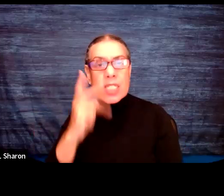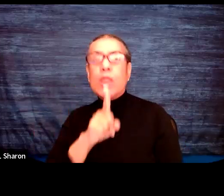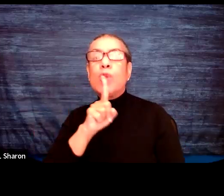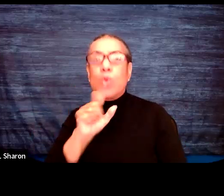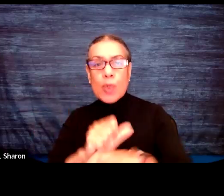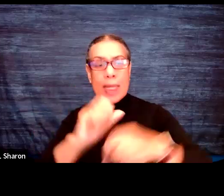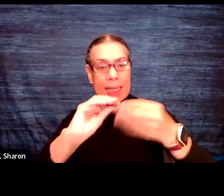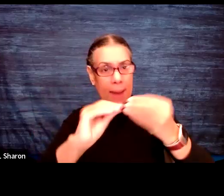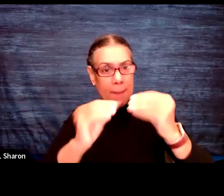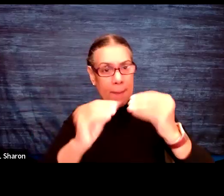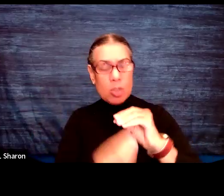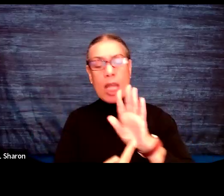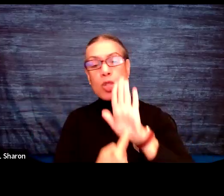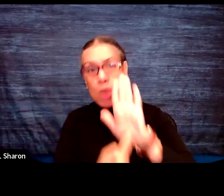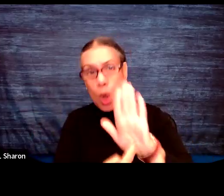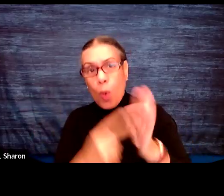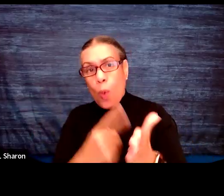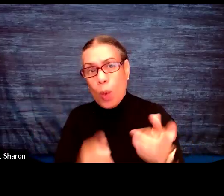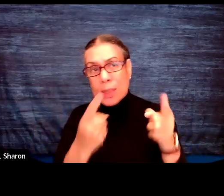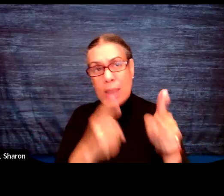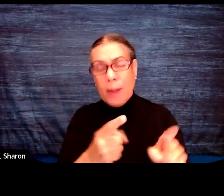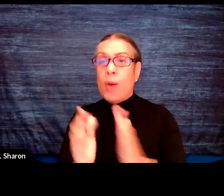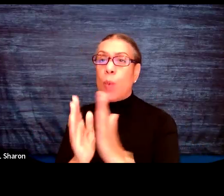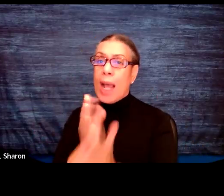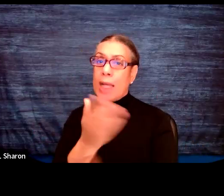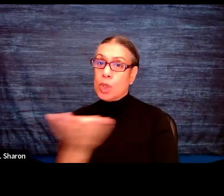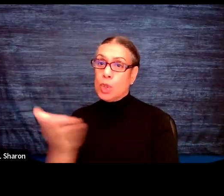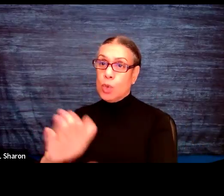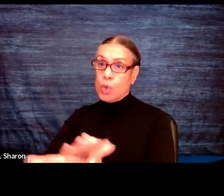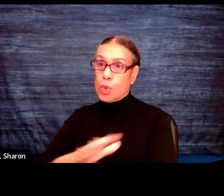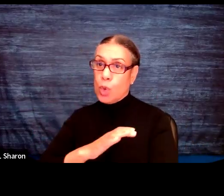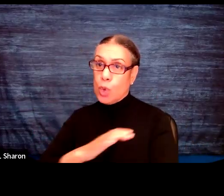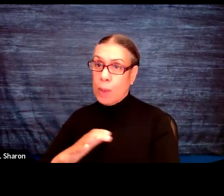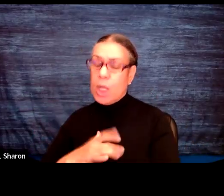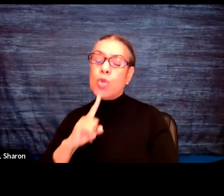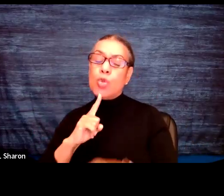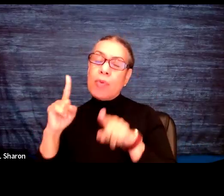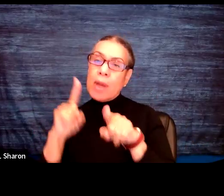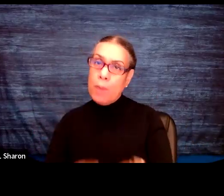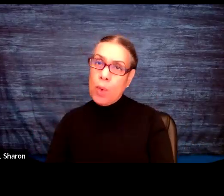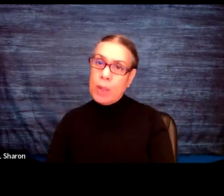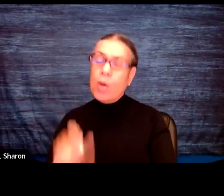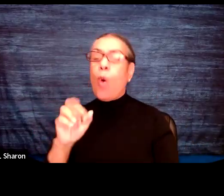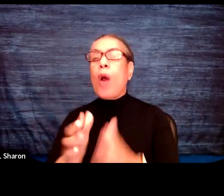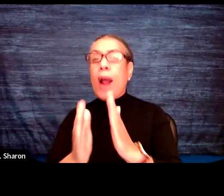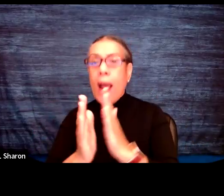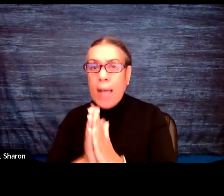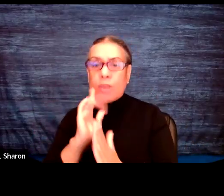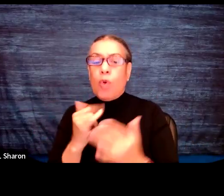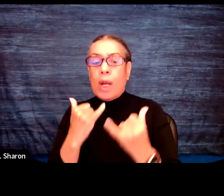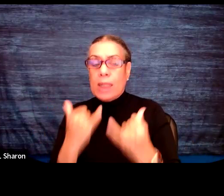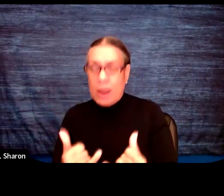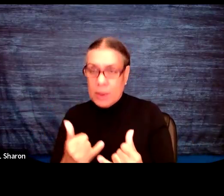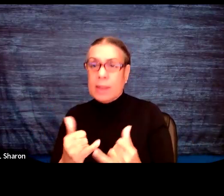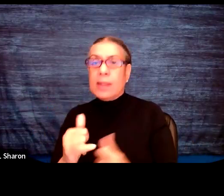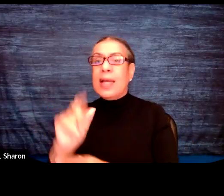numbers that really reflect what's happening. And we're asking that the school committee does a report, or at least ask for an updated disaggregated